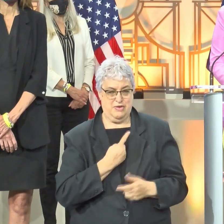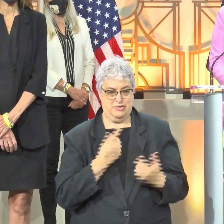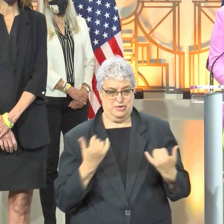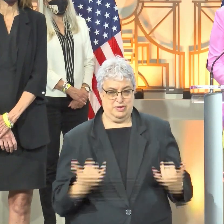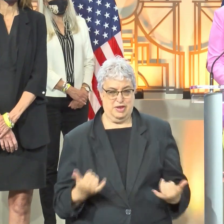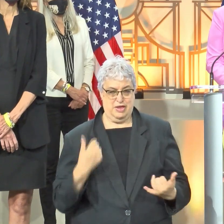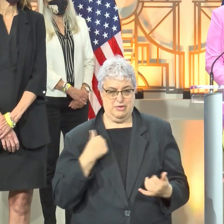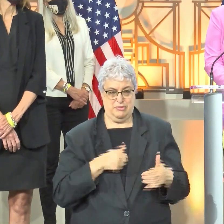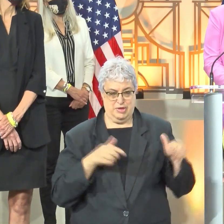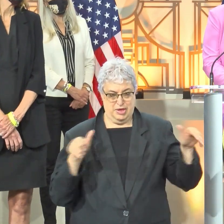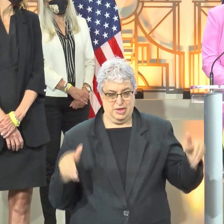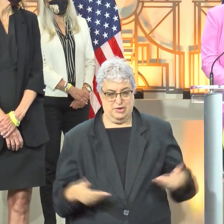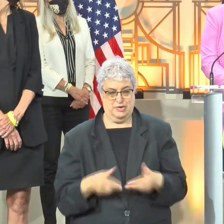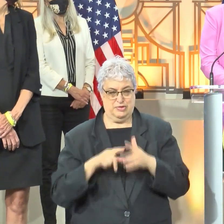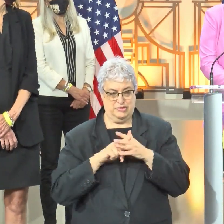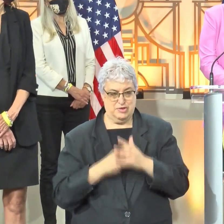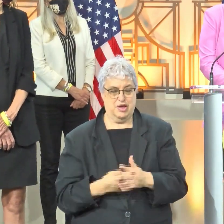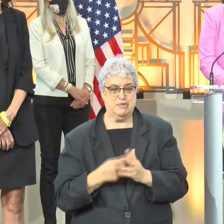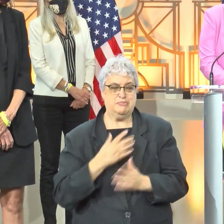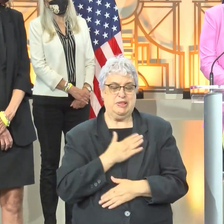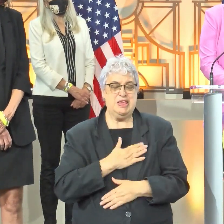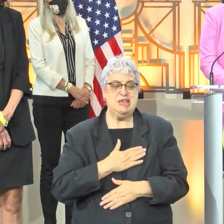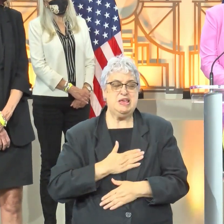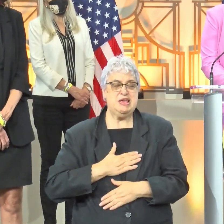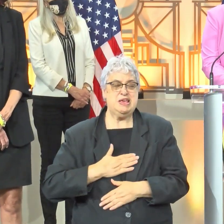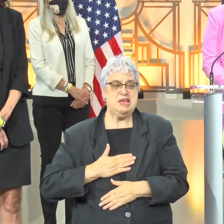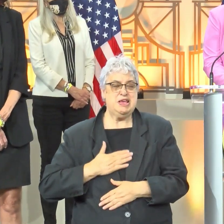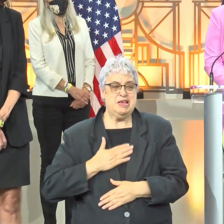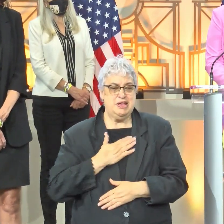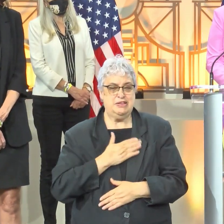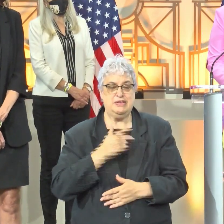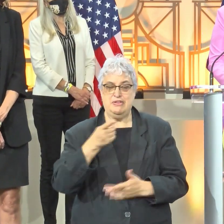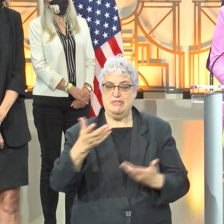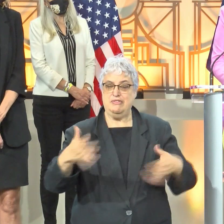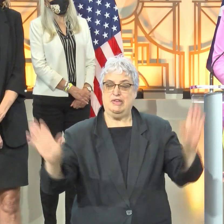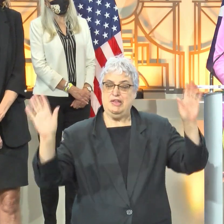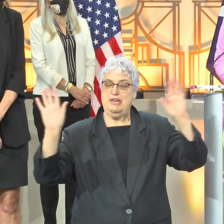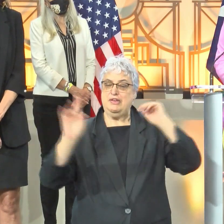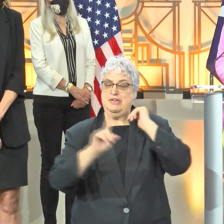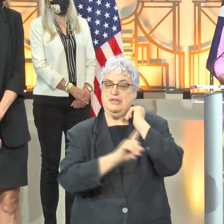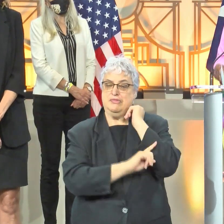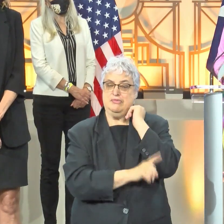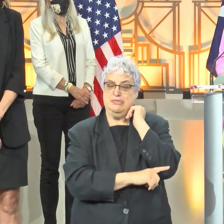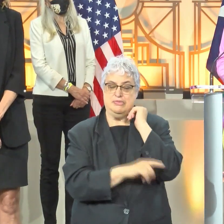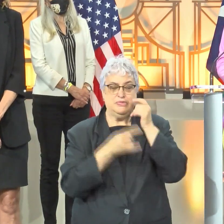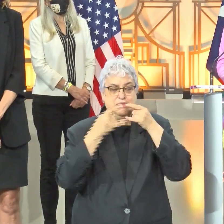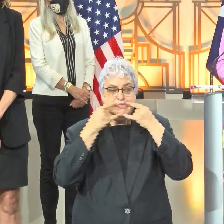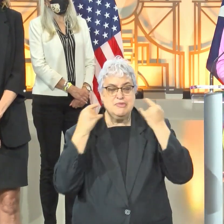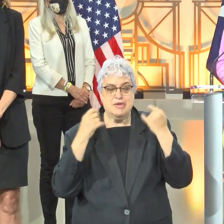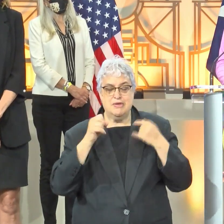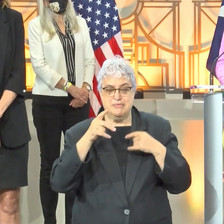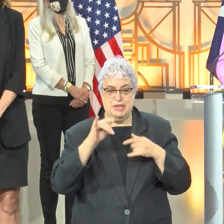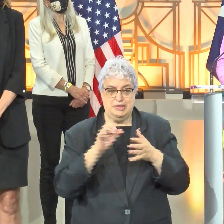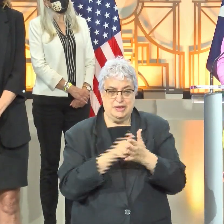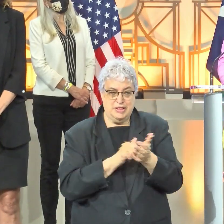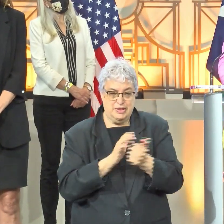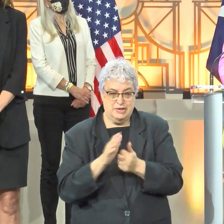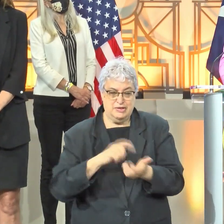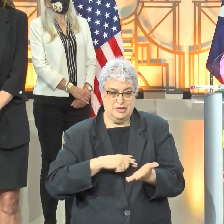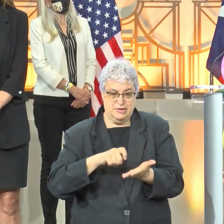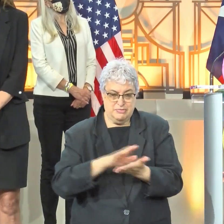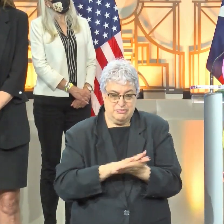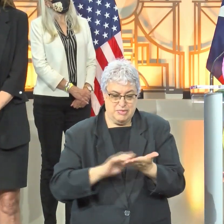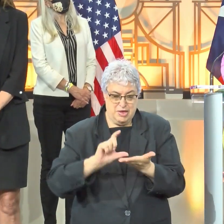as we introduce this campaign, we're asking everyone, when you are done with your disposable mask, your plastic gloves, your